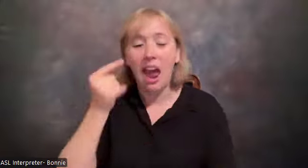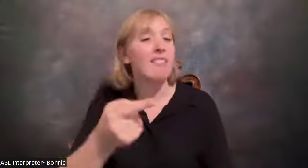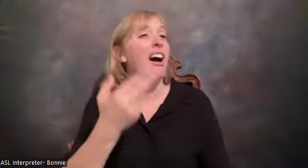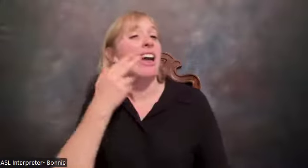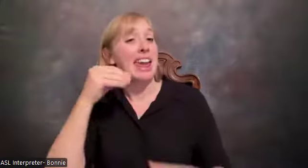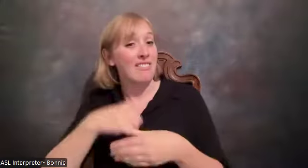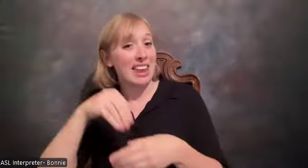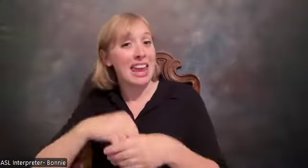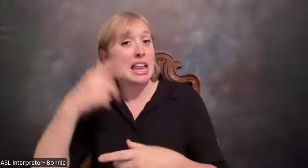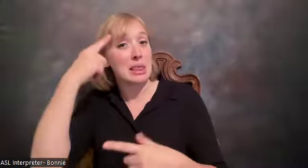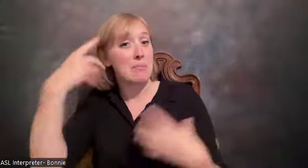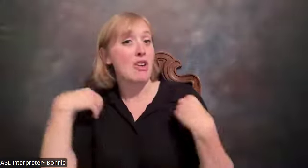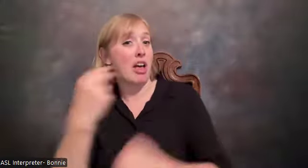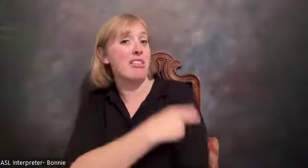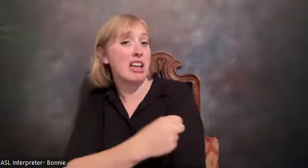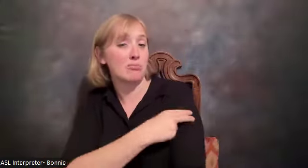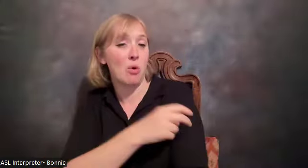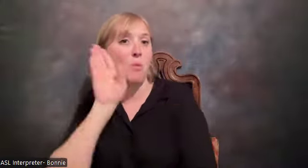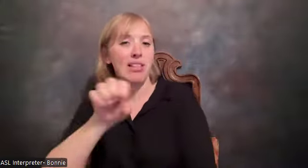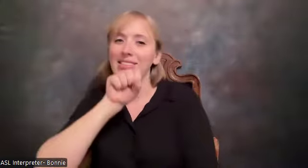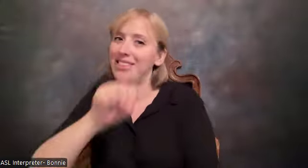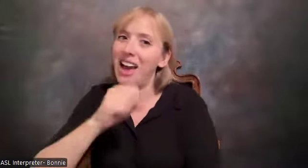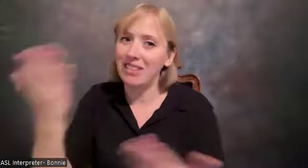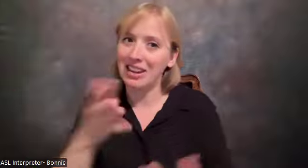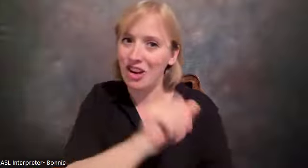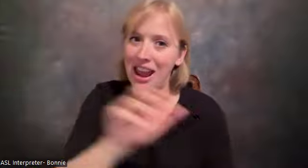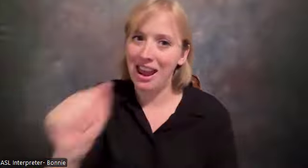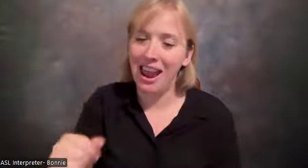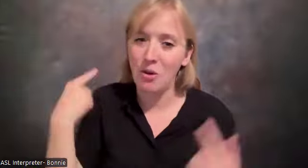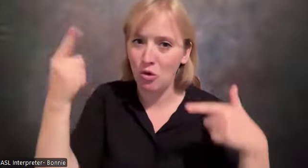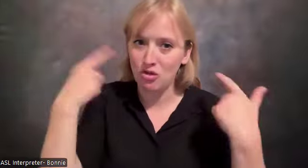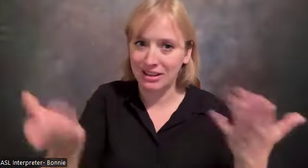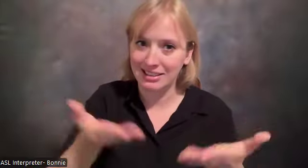the mental institution, we're going to love it here in Alcoholics Anonymous.